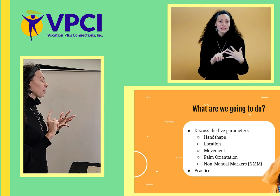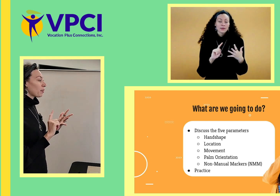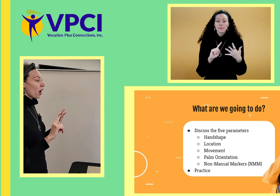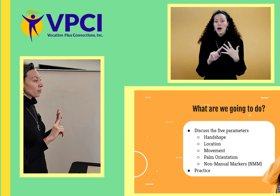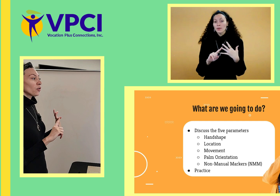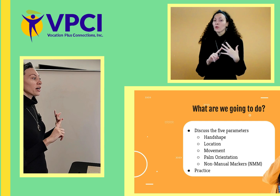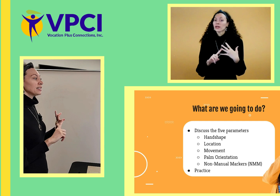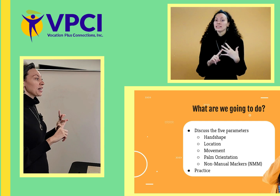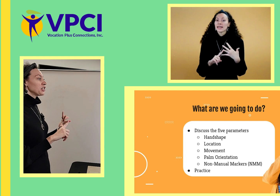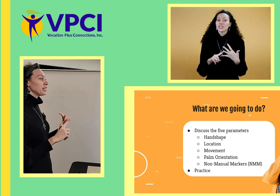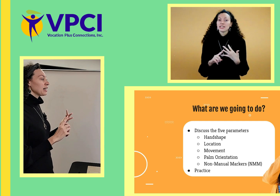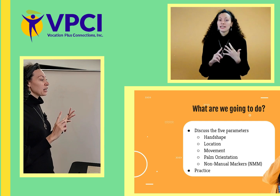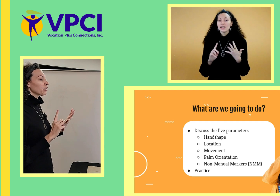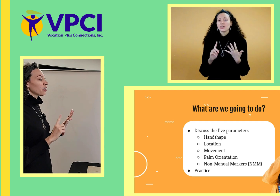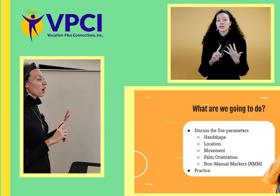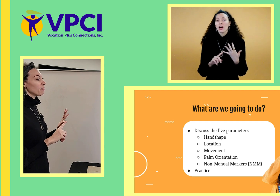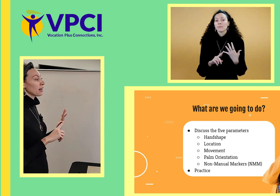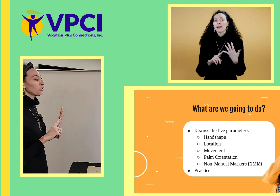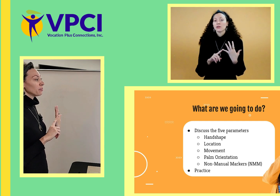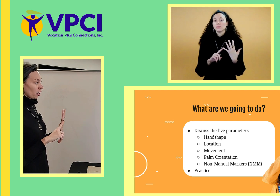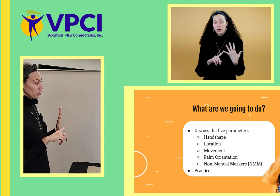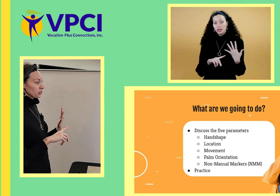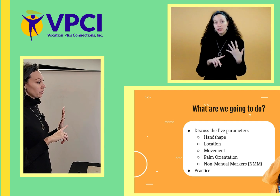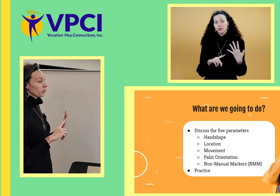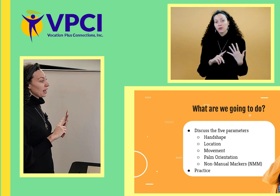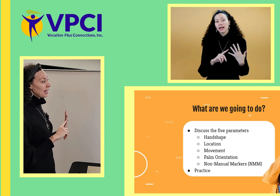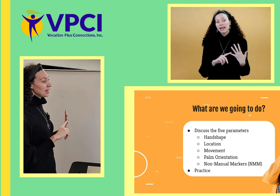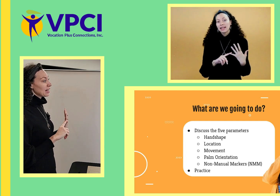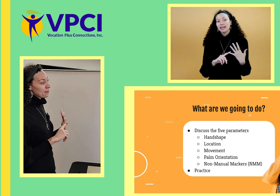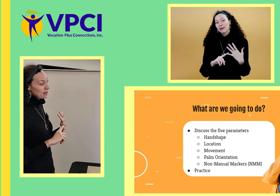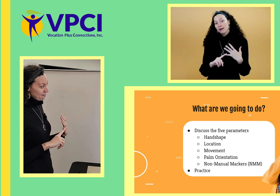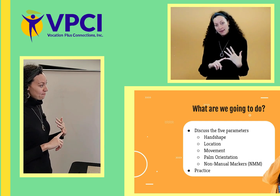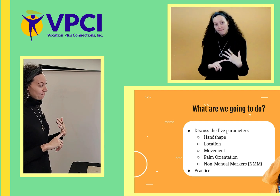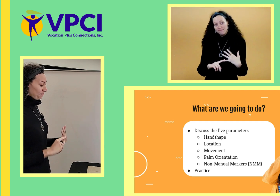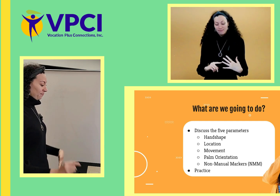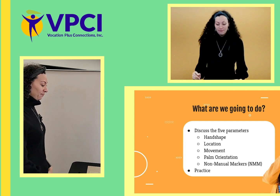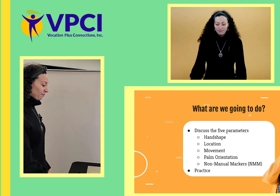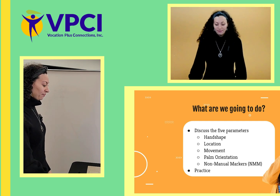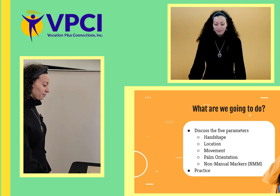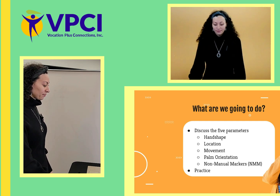movement, palm orientation, and your non-manual markers or NMM.